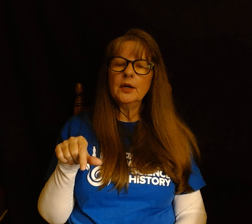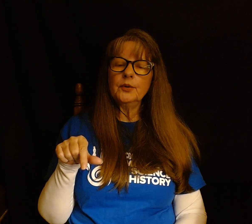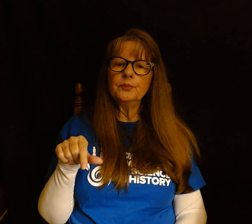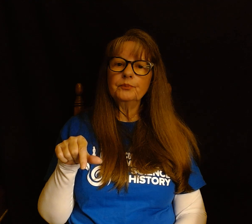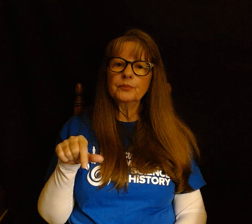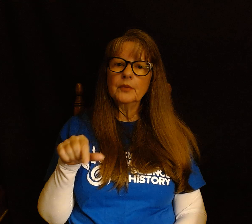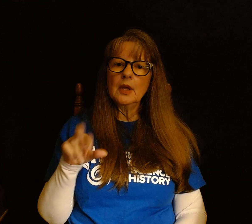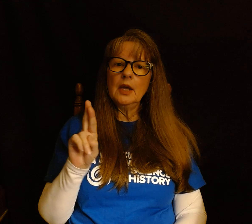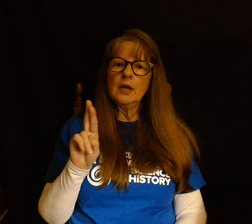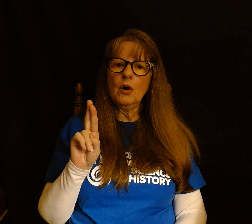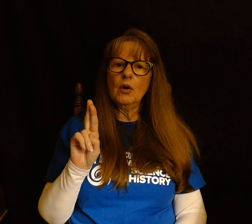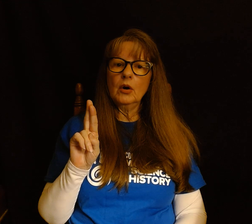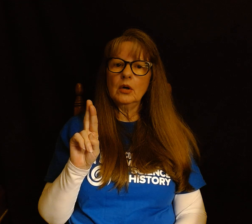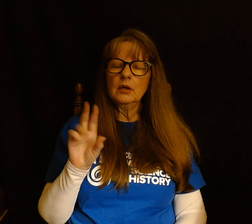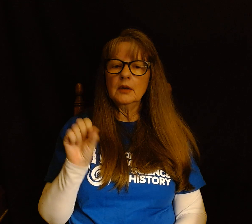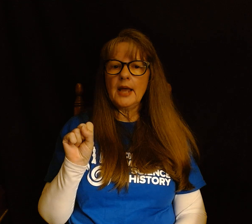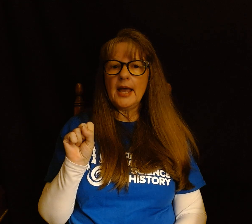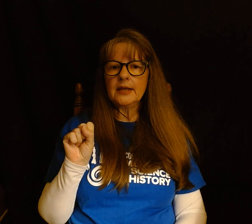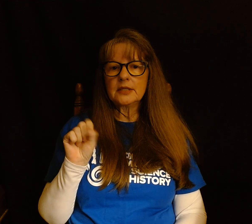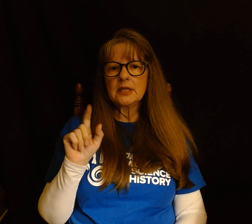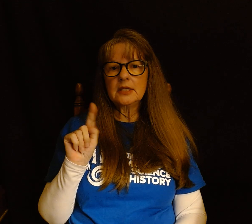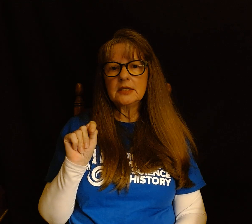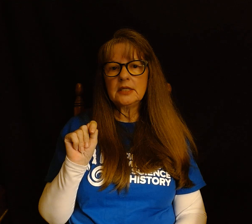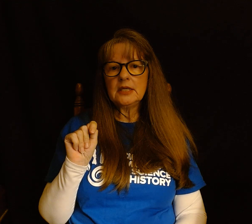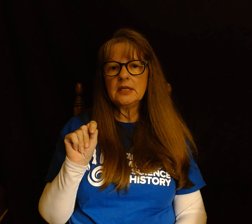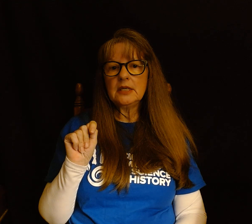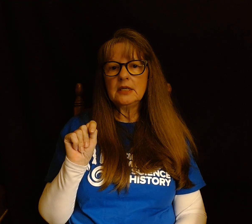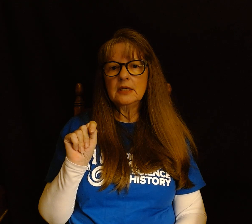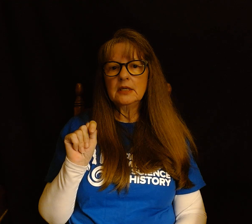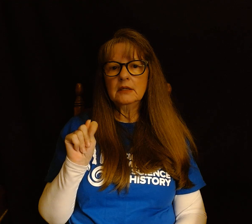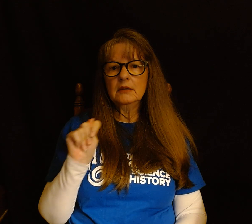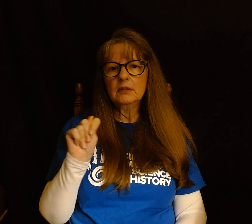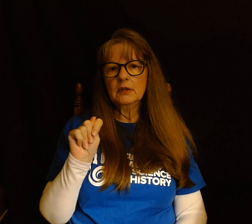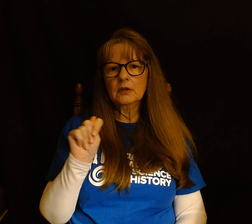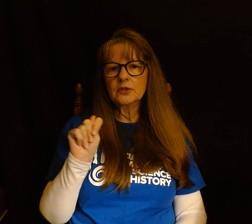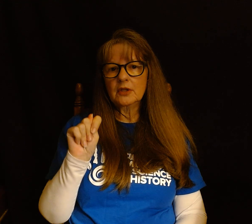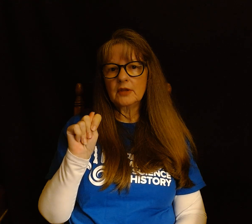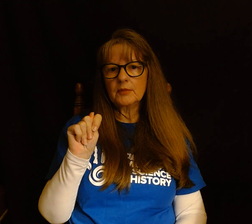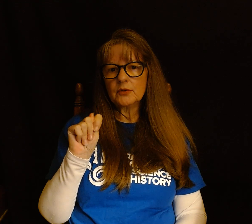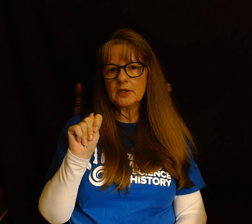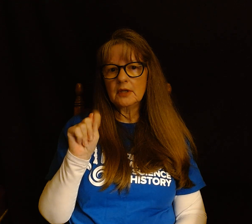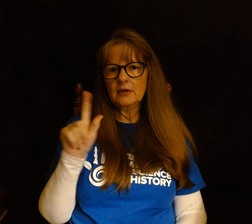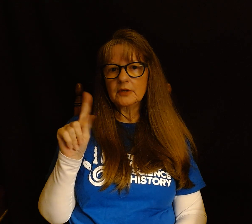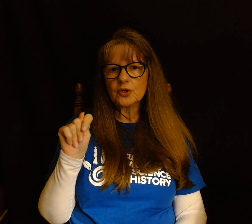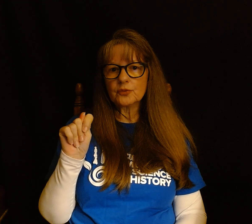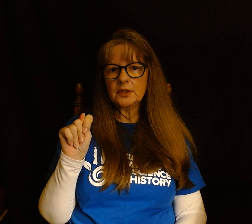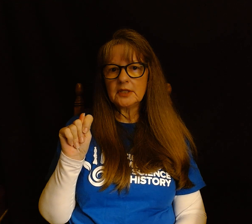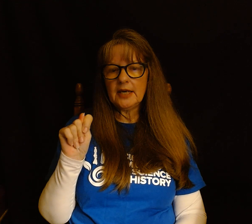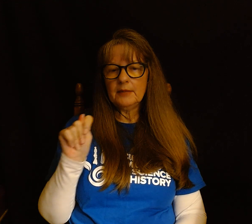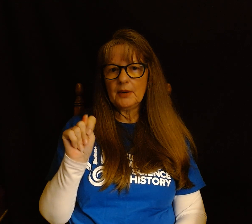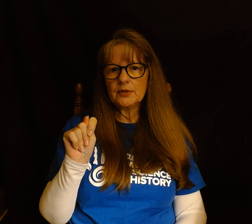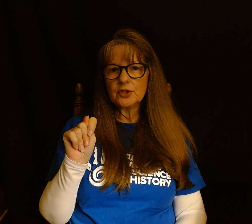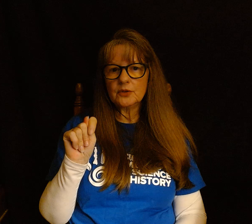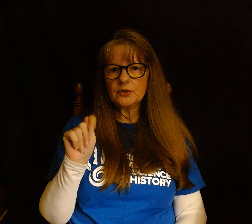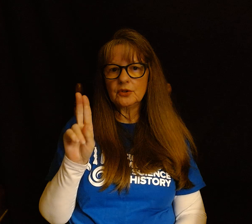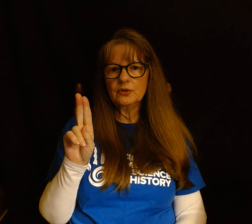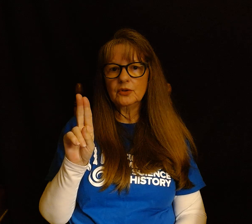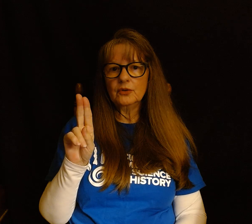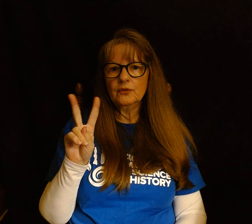And R, S, T, the thumb goes in there. This is really tight, but I wanted to show it to you. U,